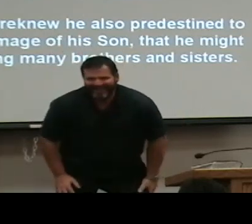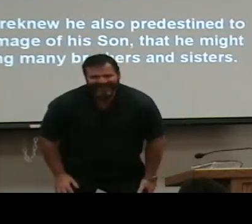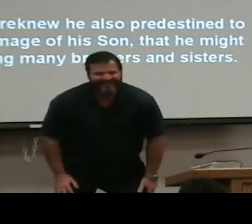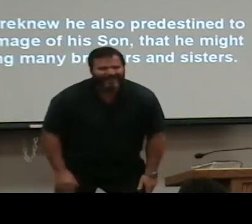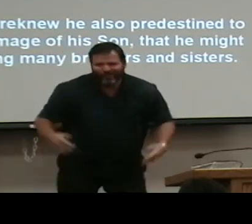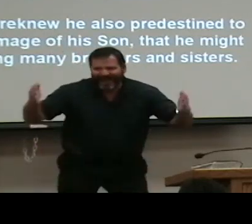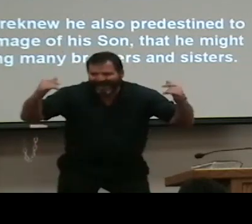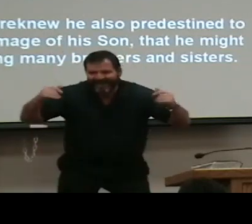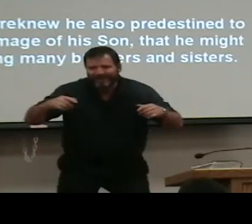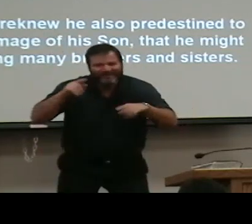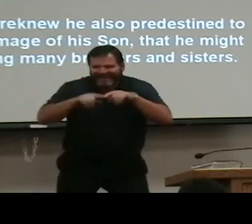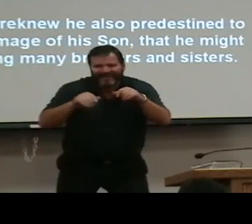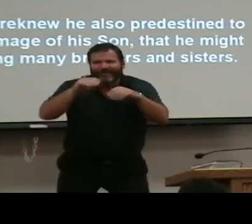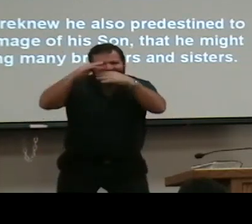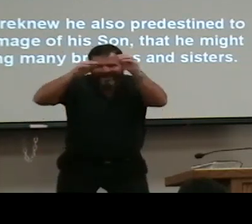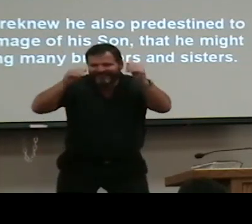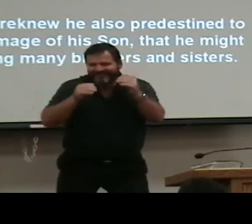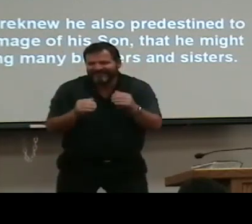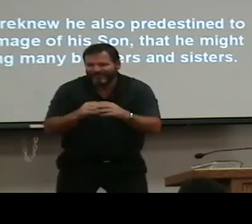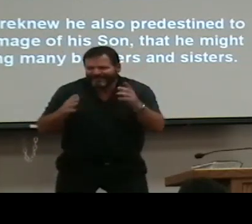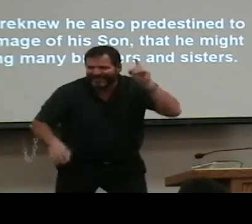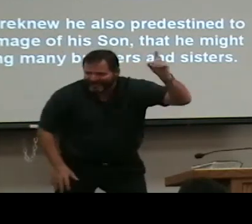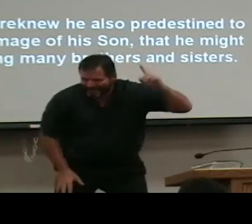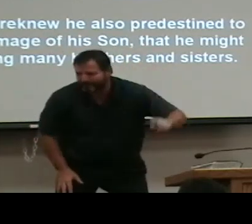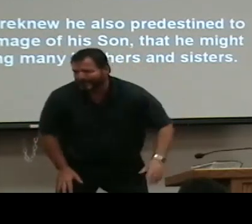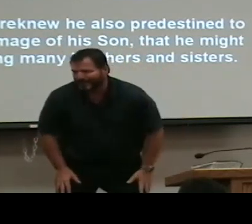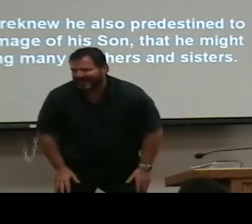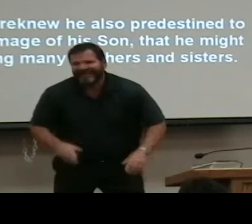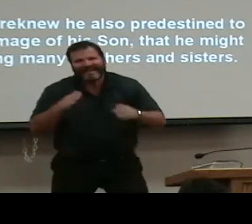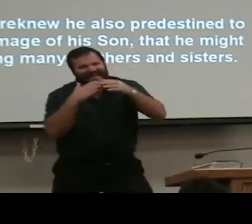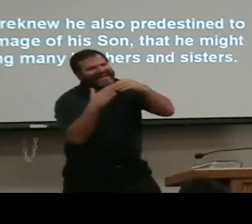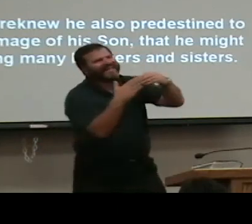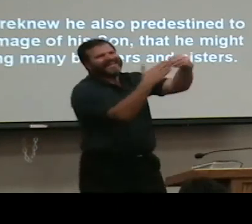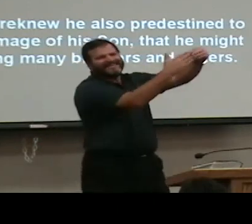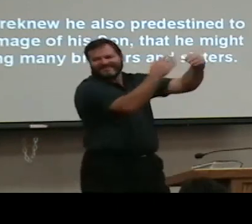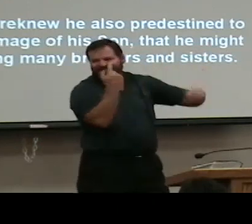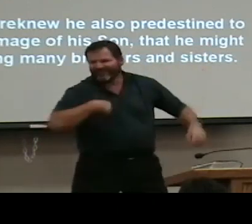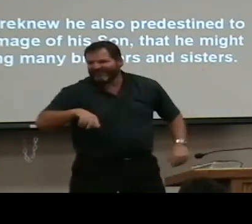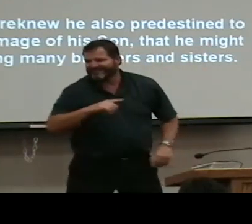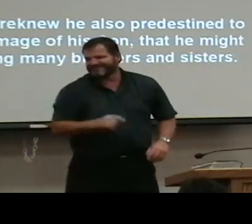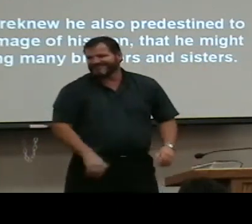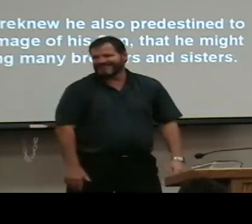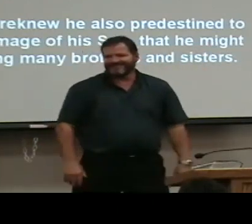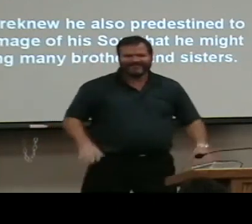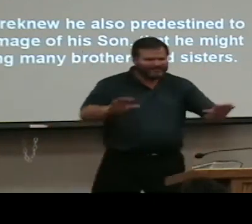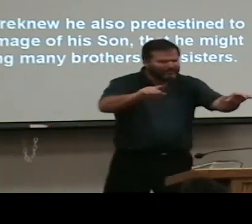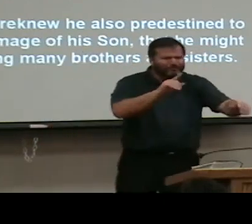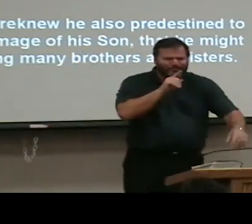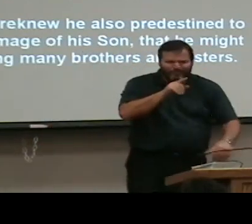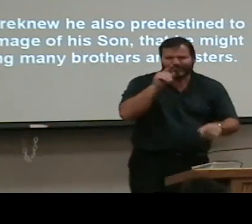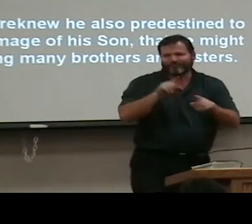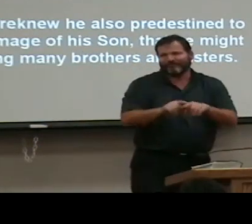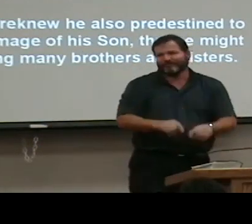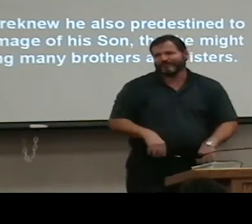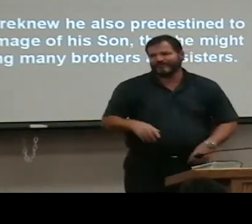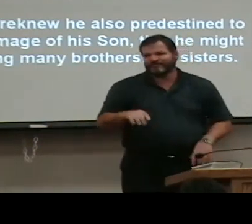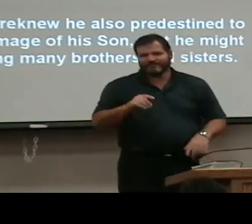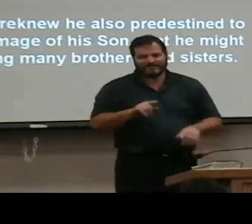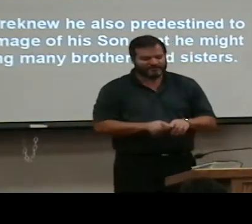We have that. Wow, wow. We can't go to heaven without him. He's the leading the way for us. Be sure. He's our